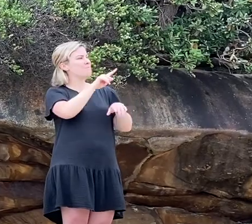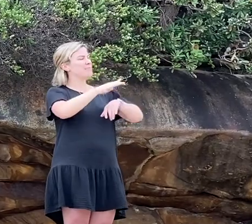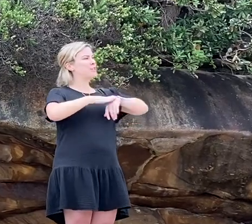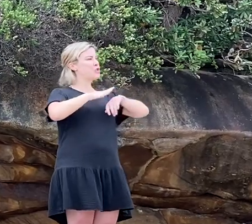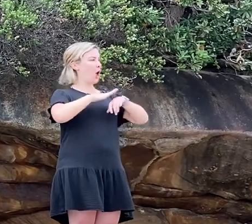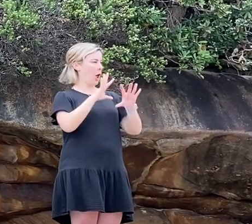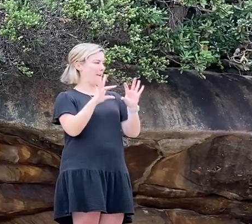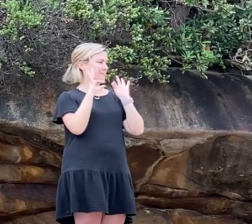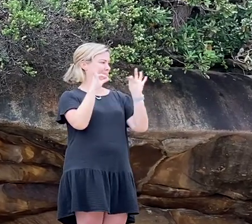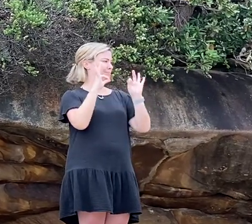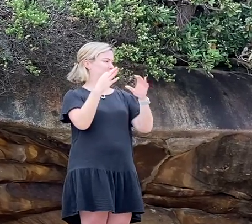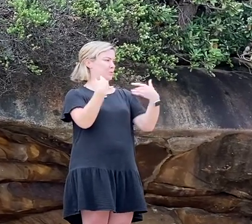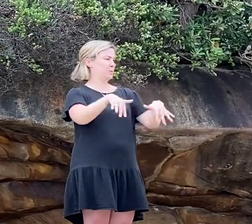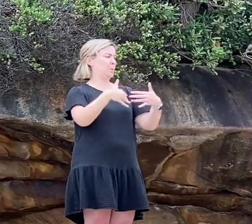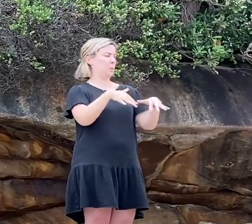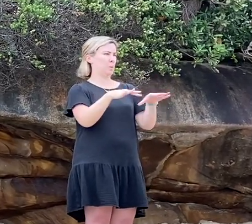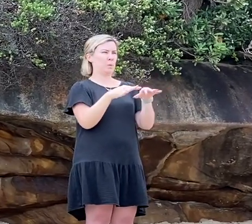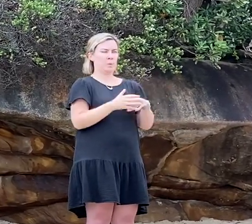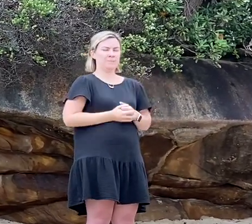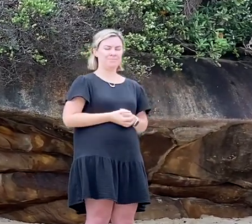special. Yeah.